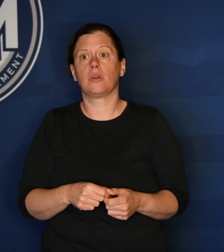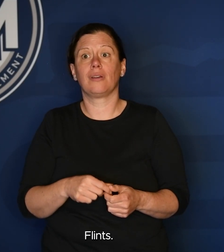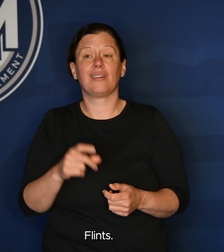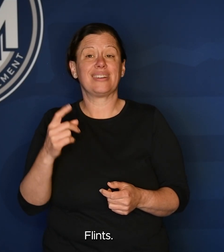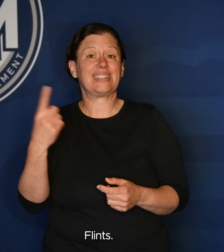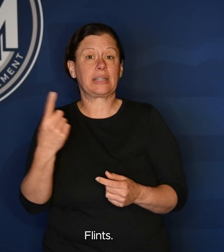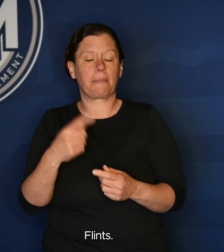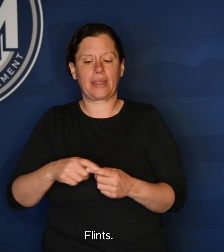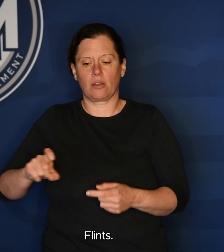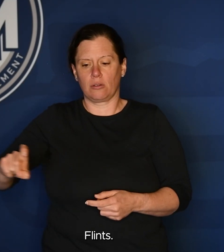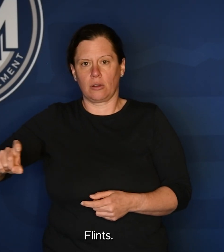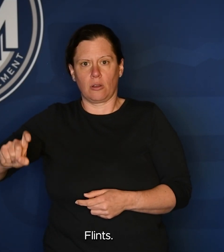flints,